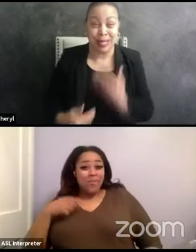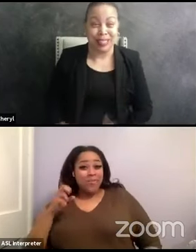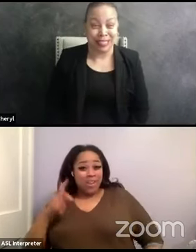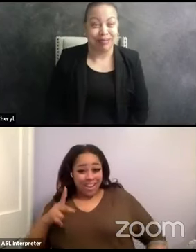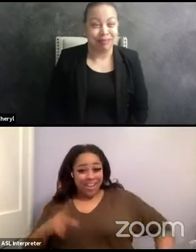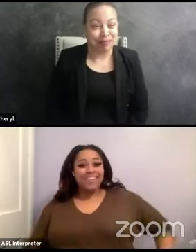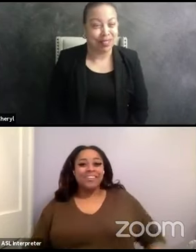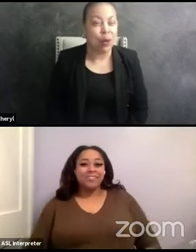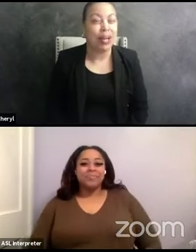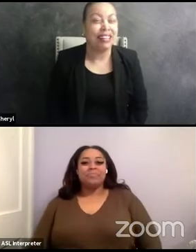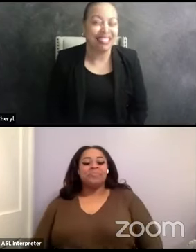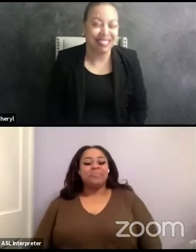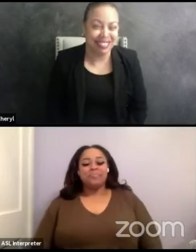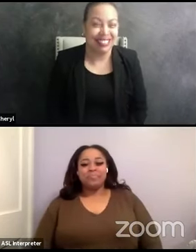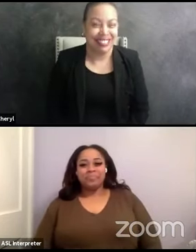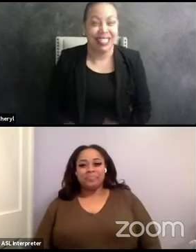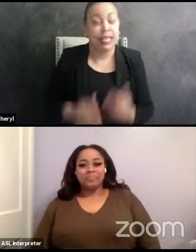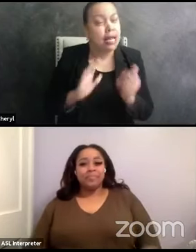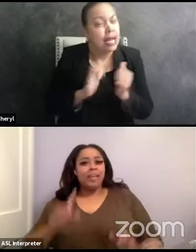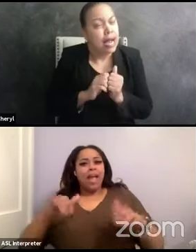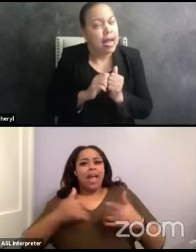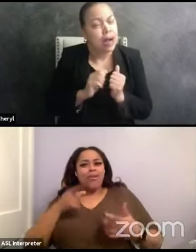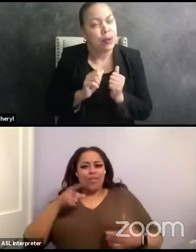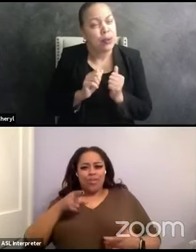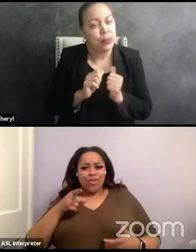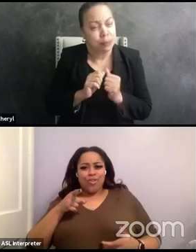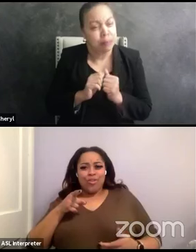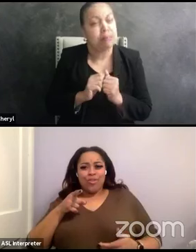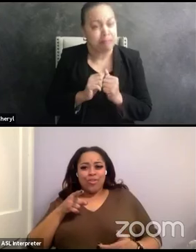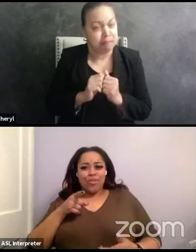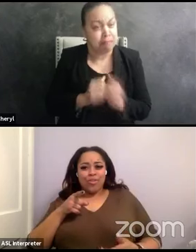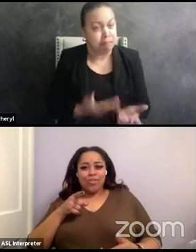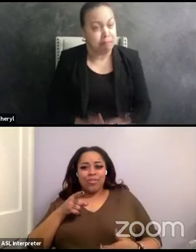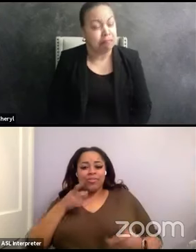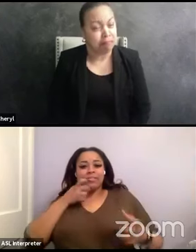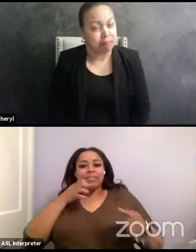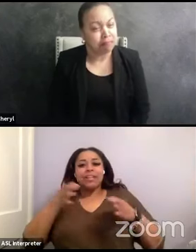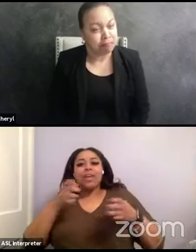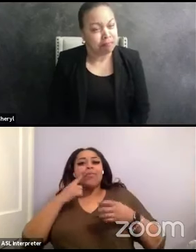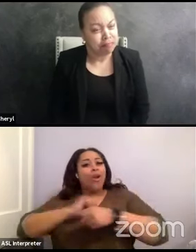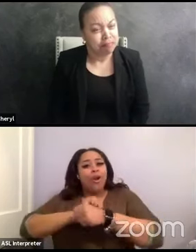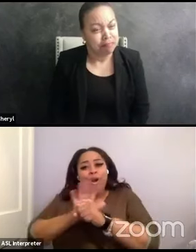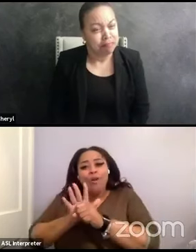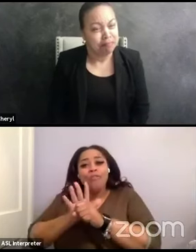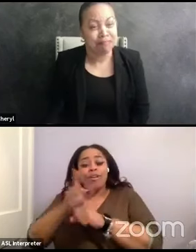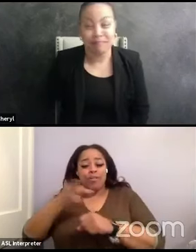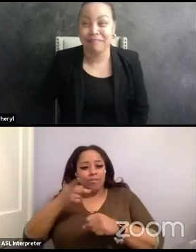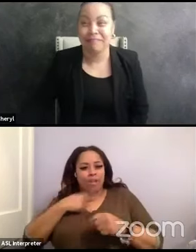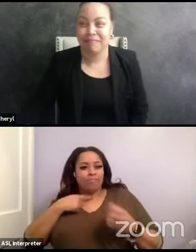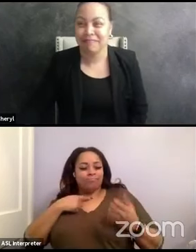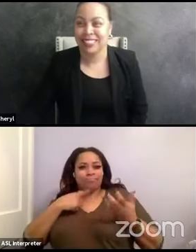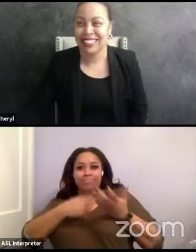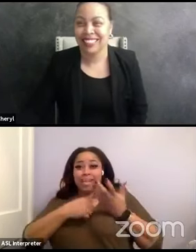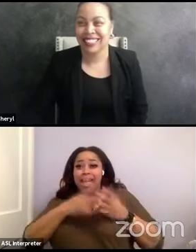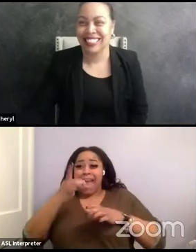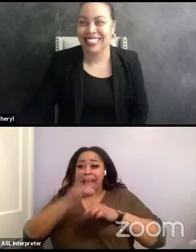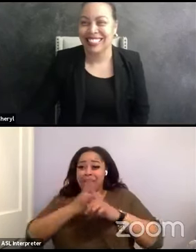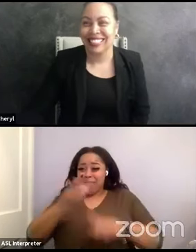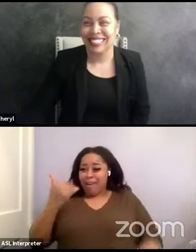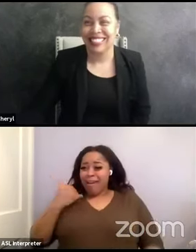okay. Um, how are you like dealing with COVID? You and I spoke 8 months